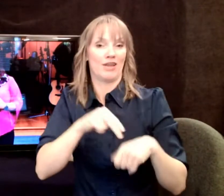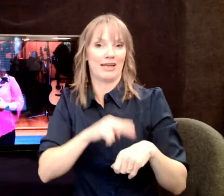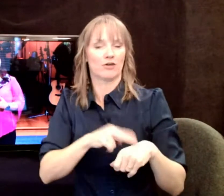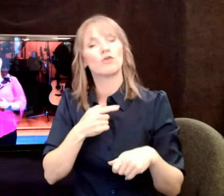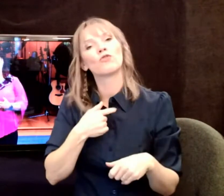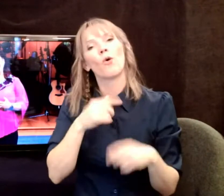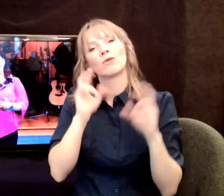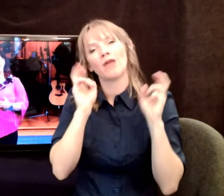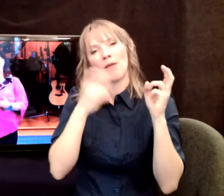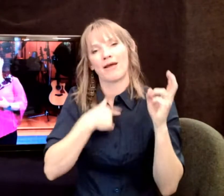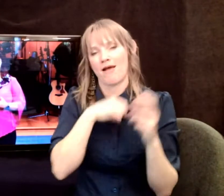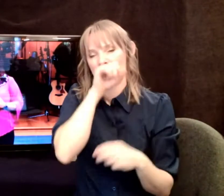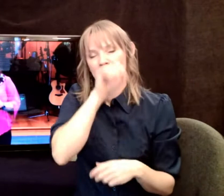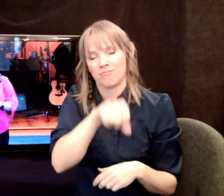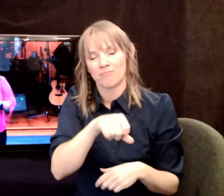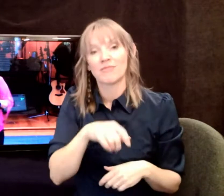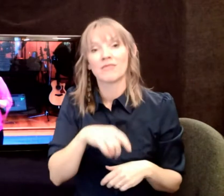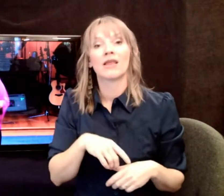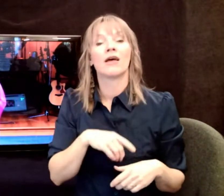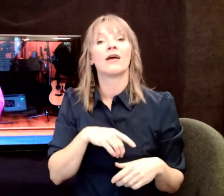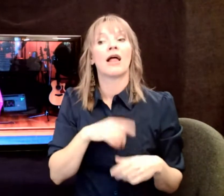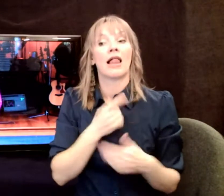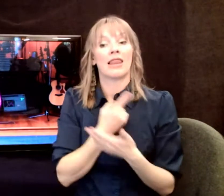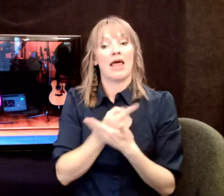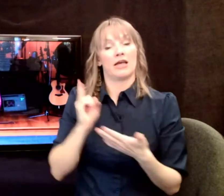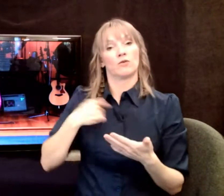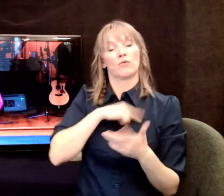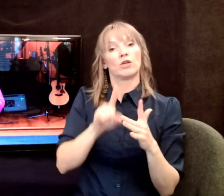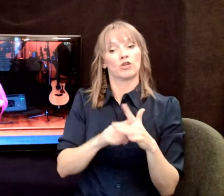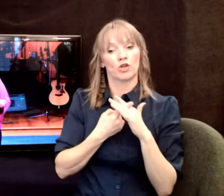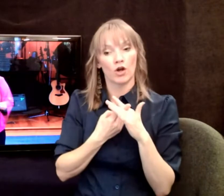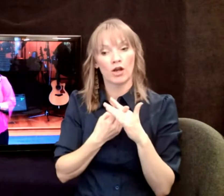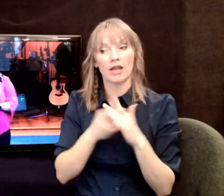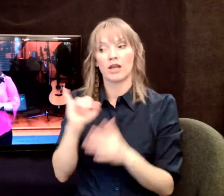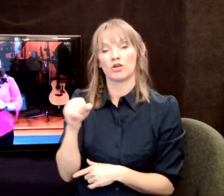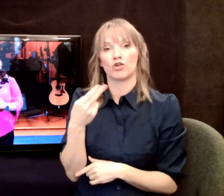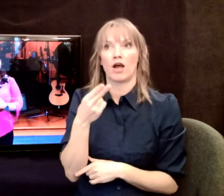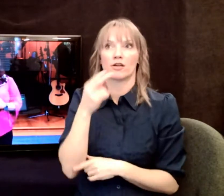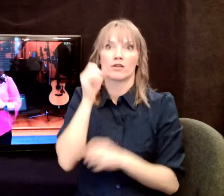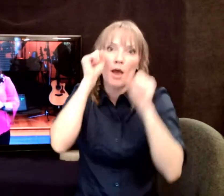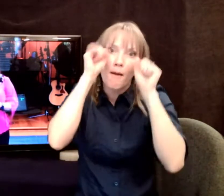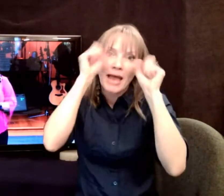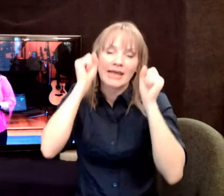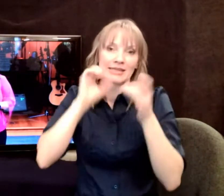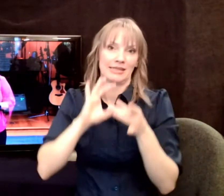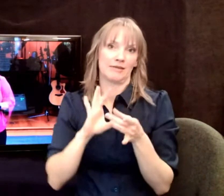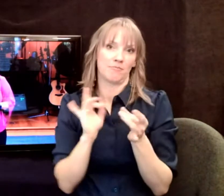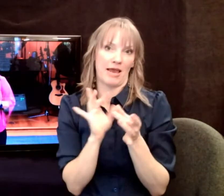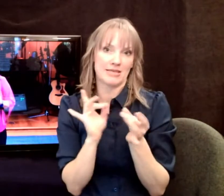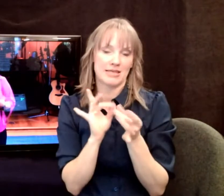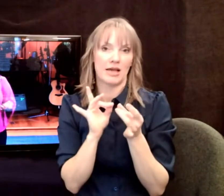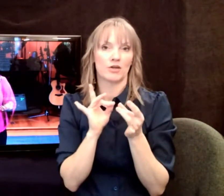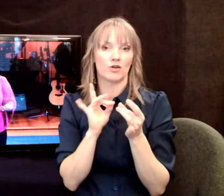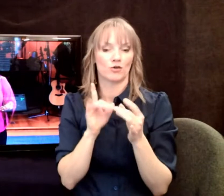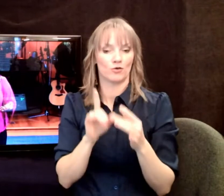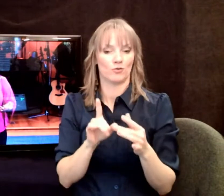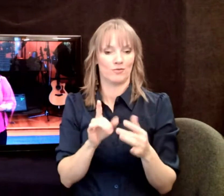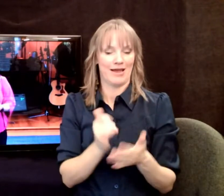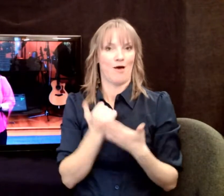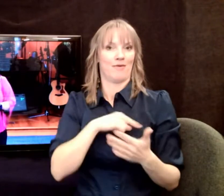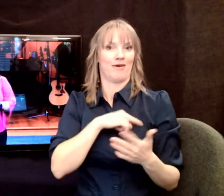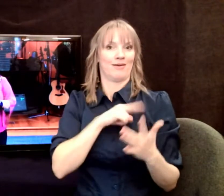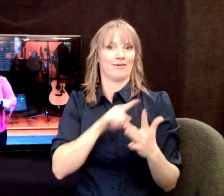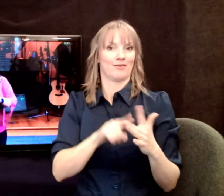topic. And then we started out last week, and Josh gave an amazing message to start us off for the